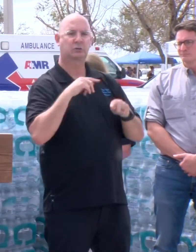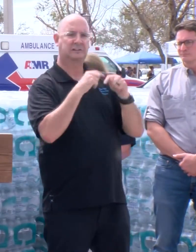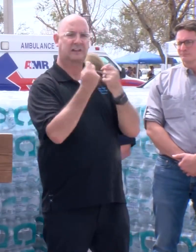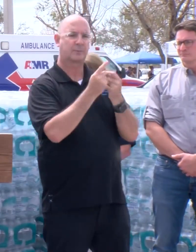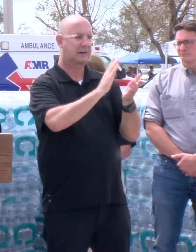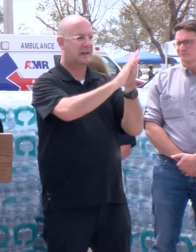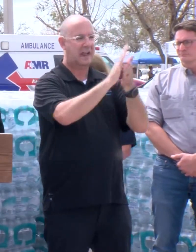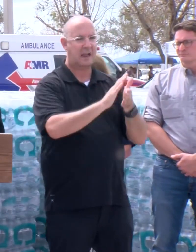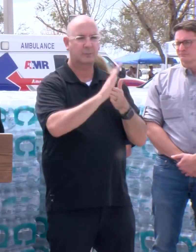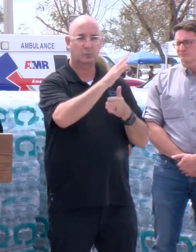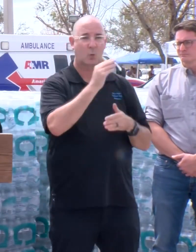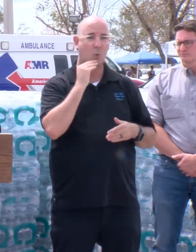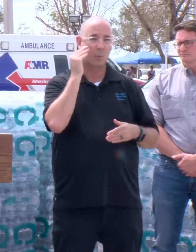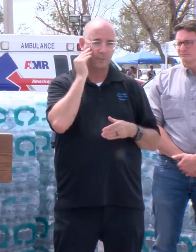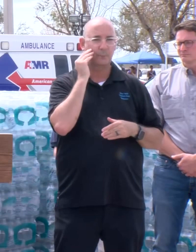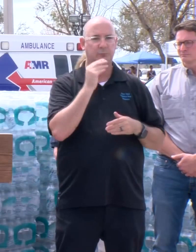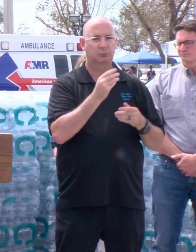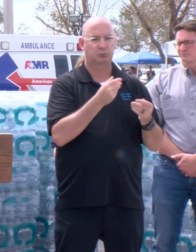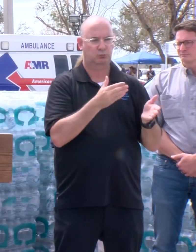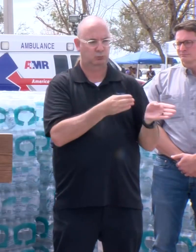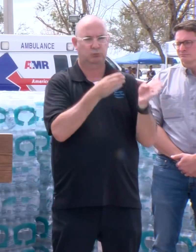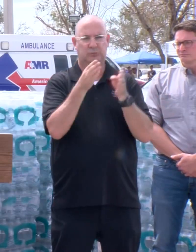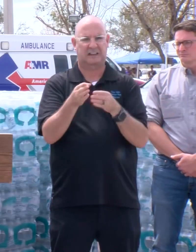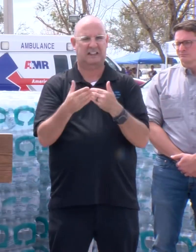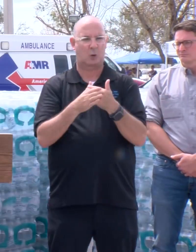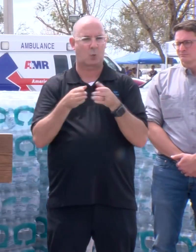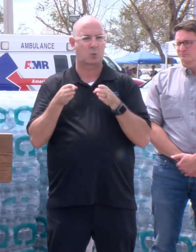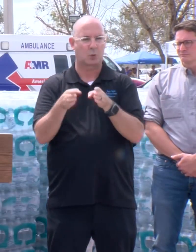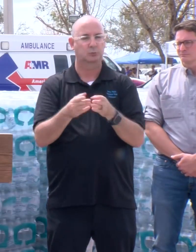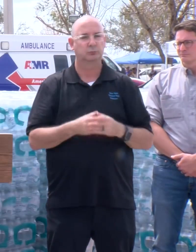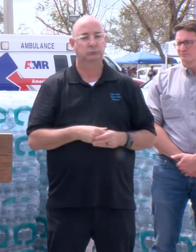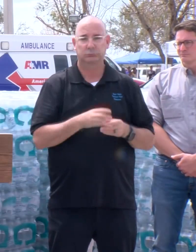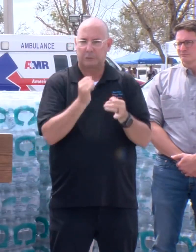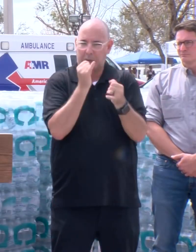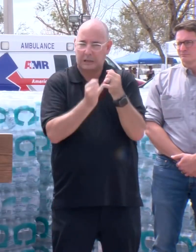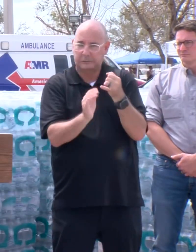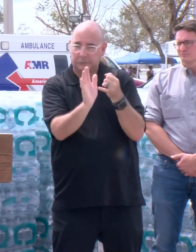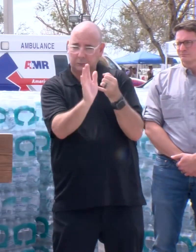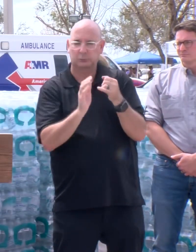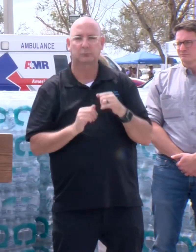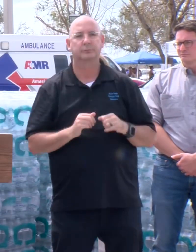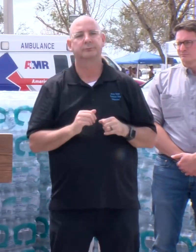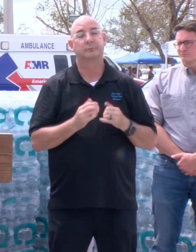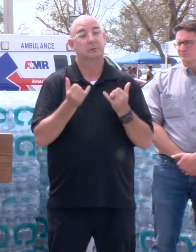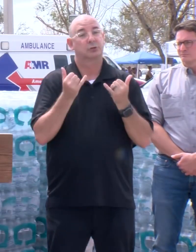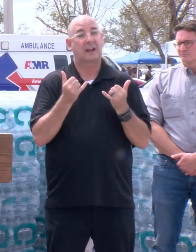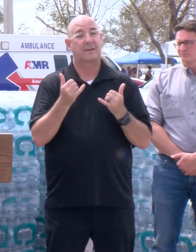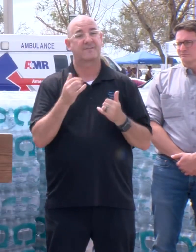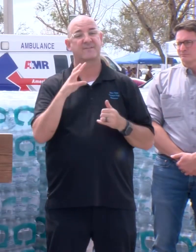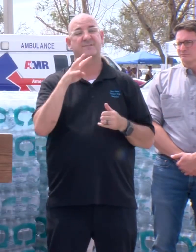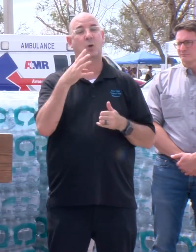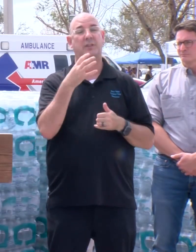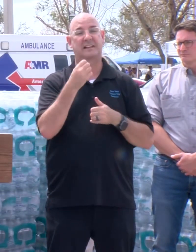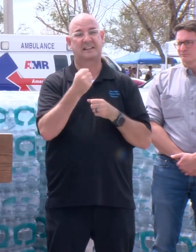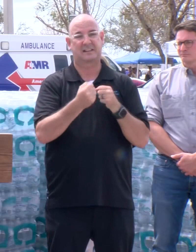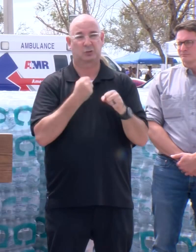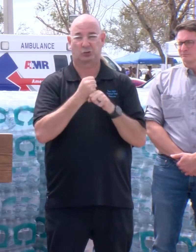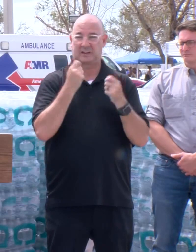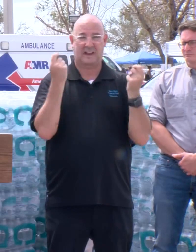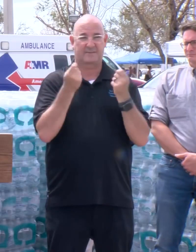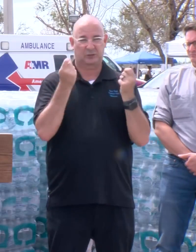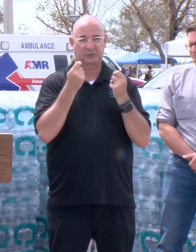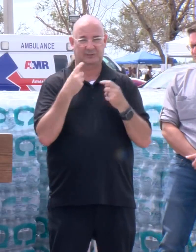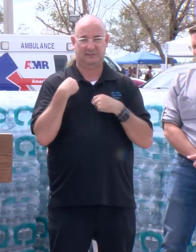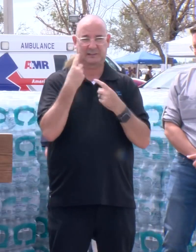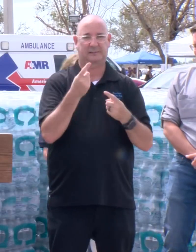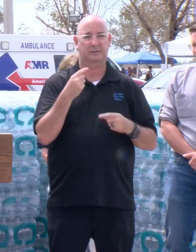the roadway. Last, and I'd be remiss if I did not mention that today marks the 4 years since Hurricane Michael made